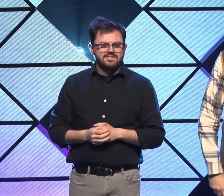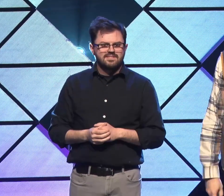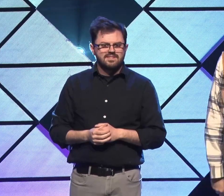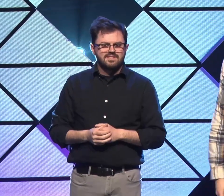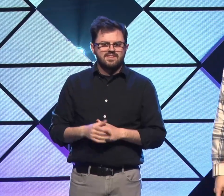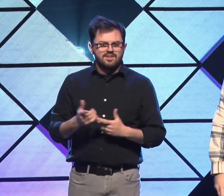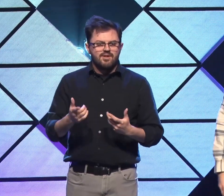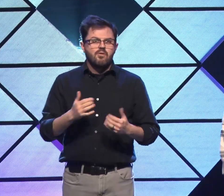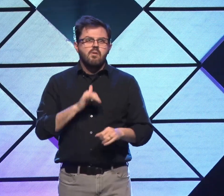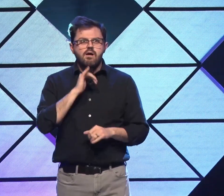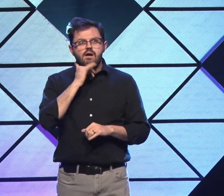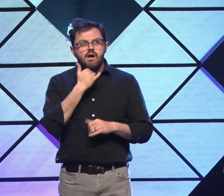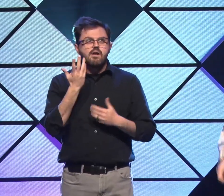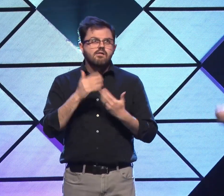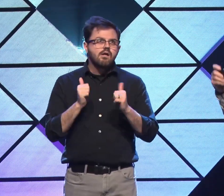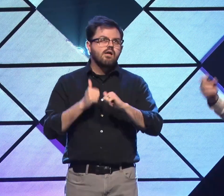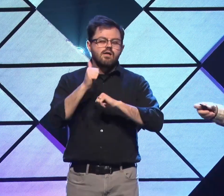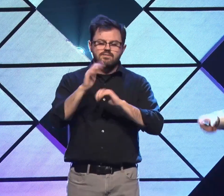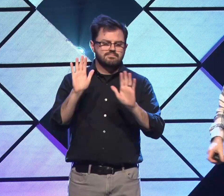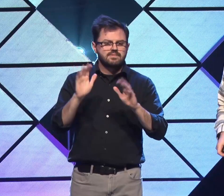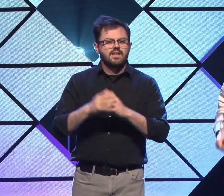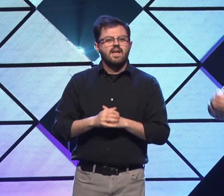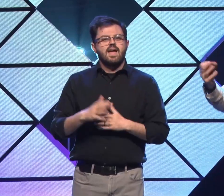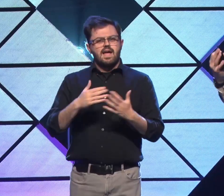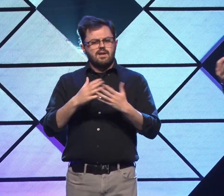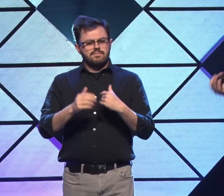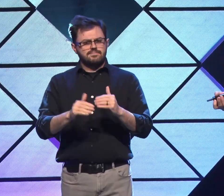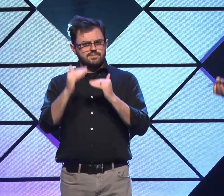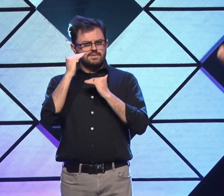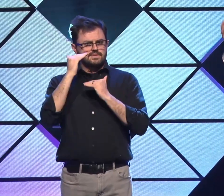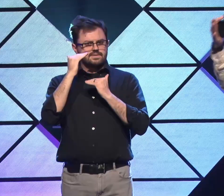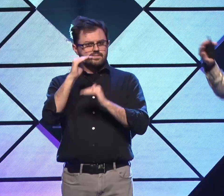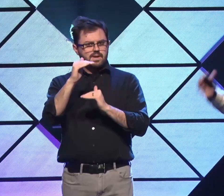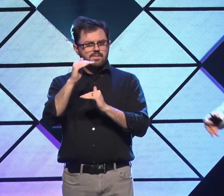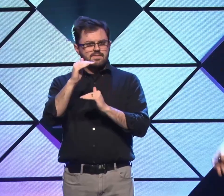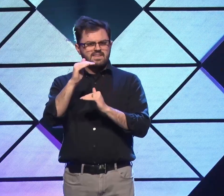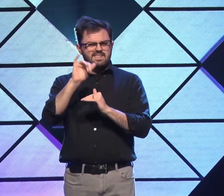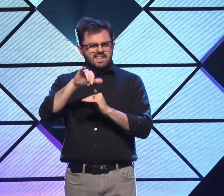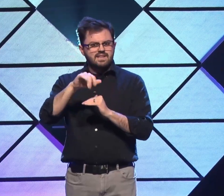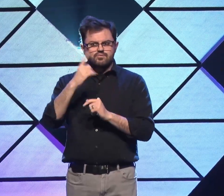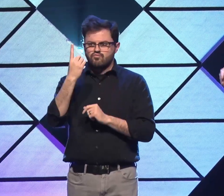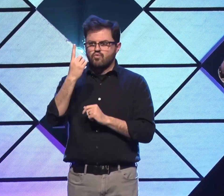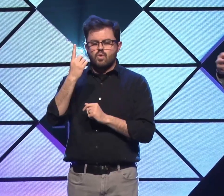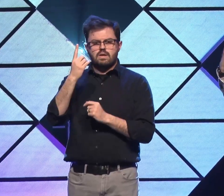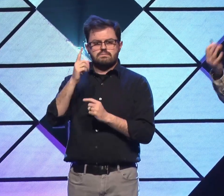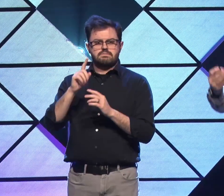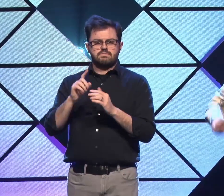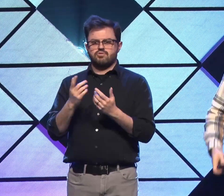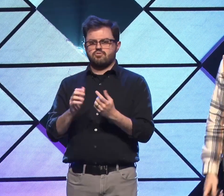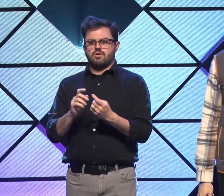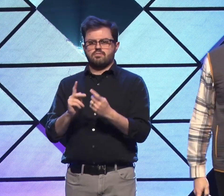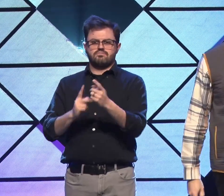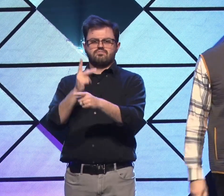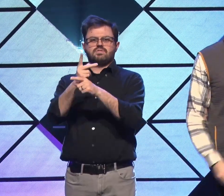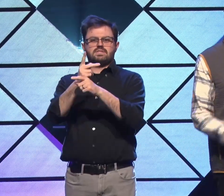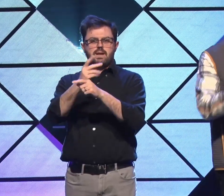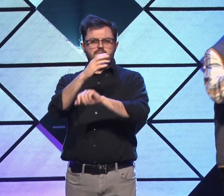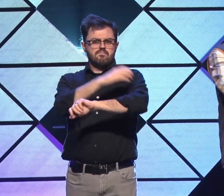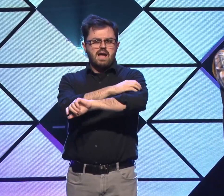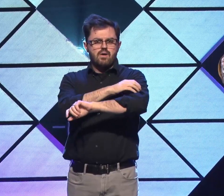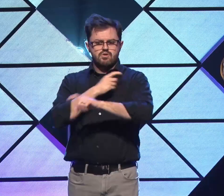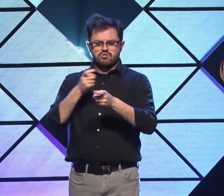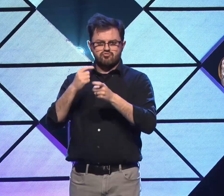you don't accidentally. But no, the speed limit, right? So the speed limit is a form of power in our lives. It exerts some control over us.